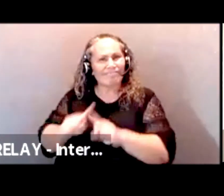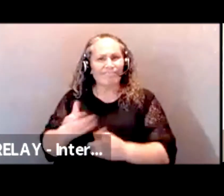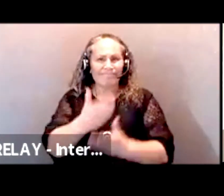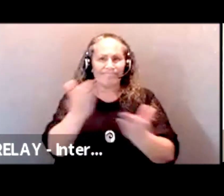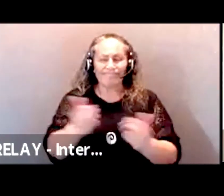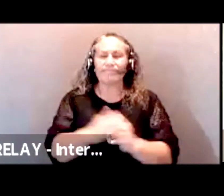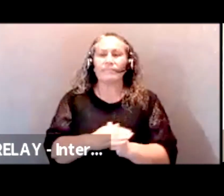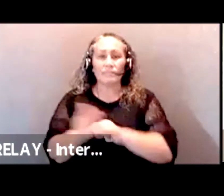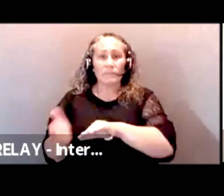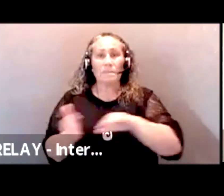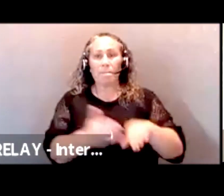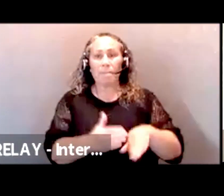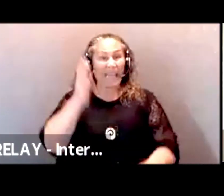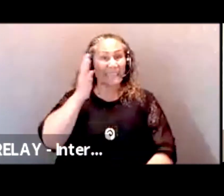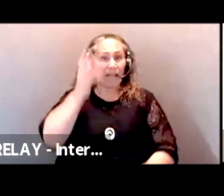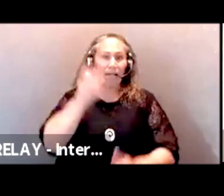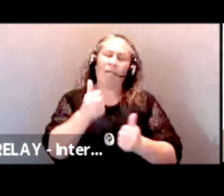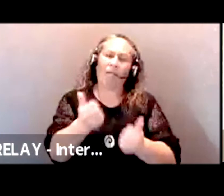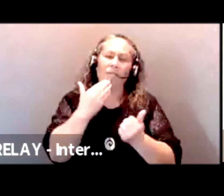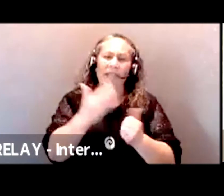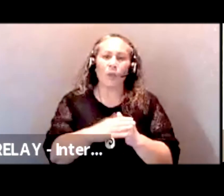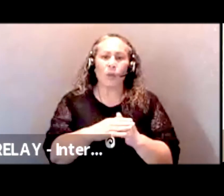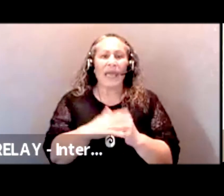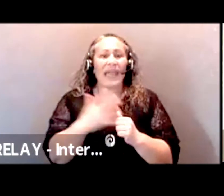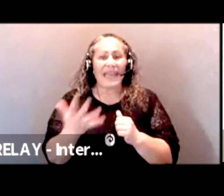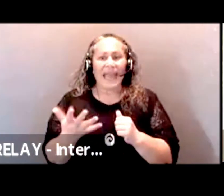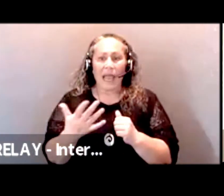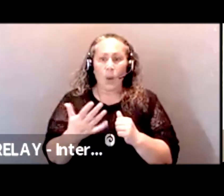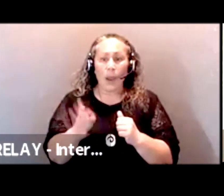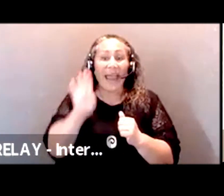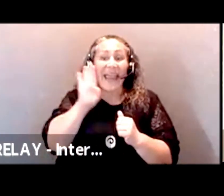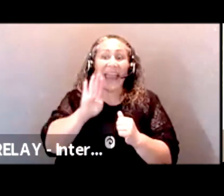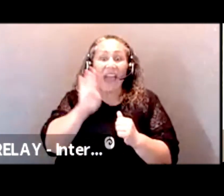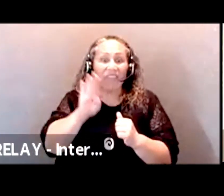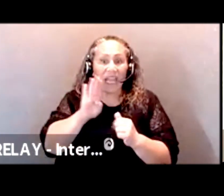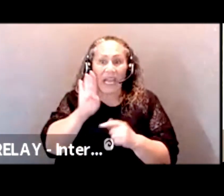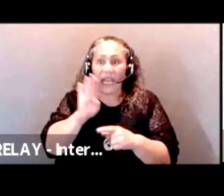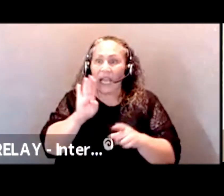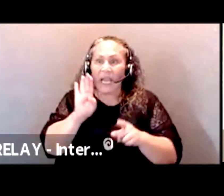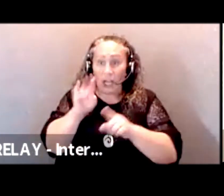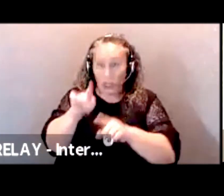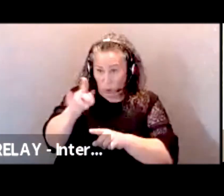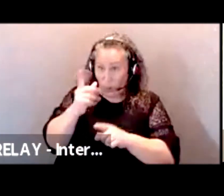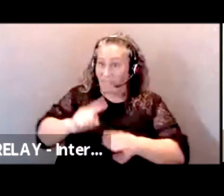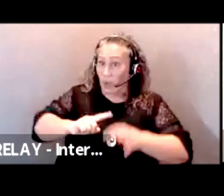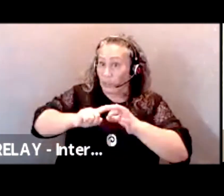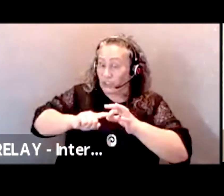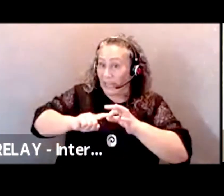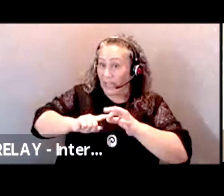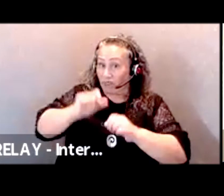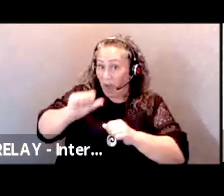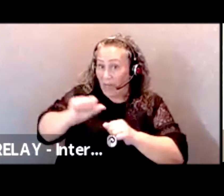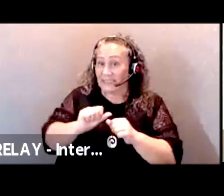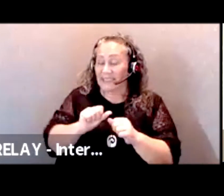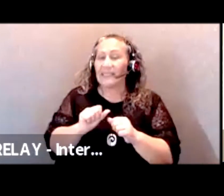Cool, thank you. I'm going to ask you, Karen, to ask your question. And while we get the pinning